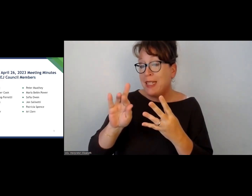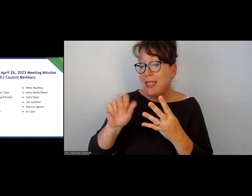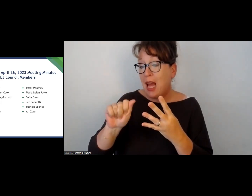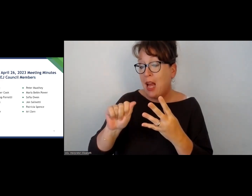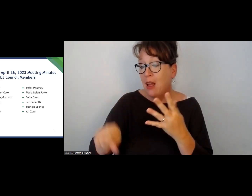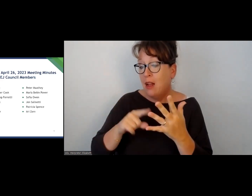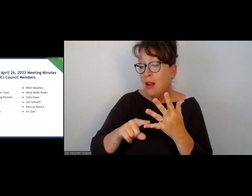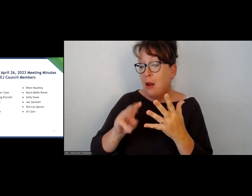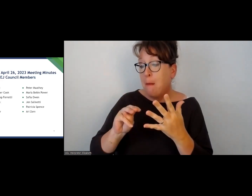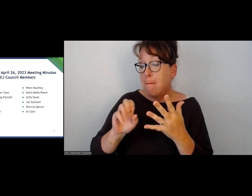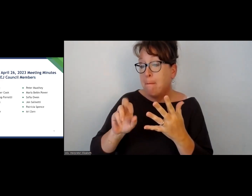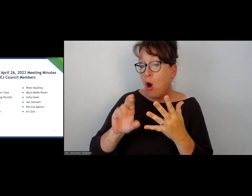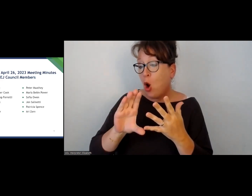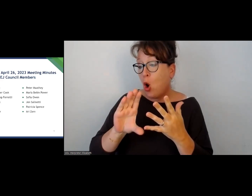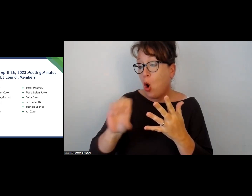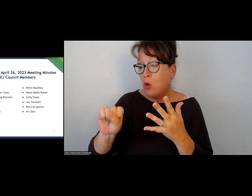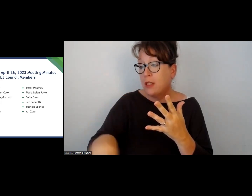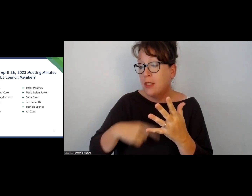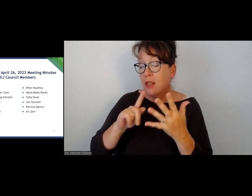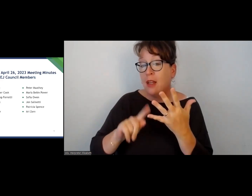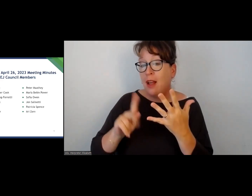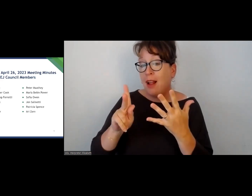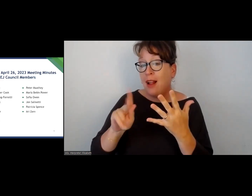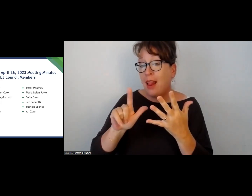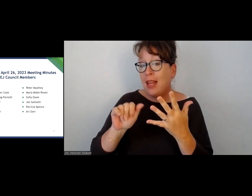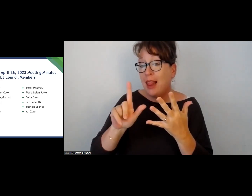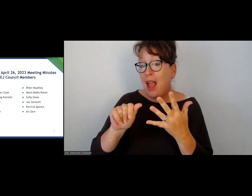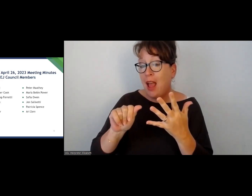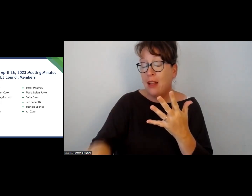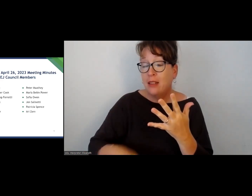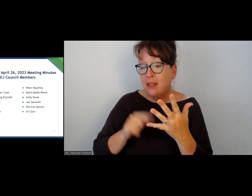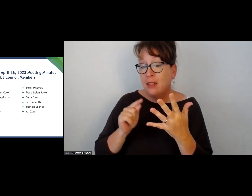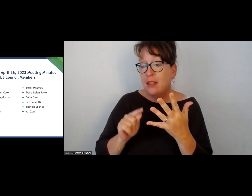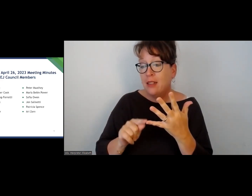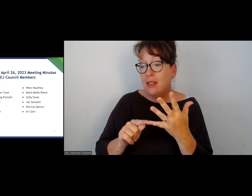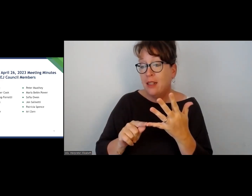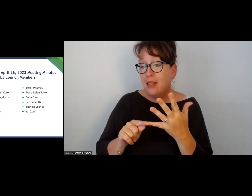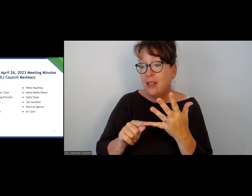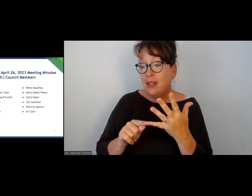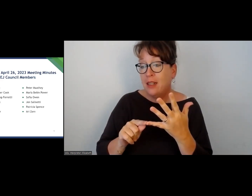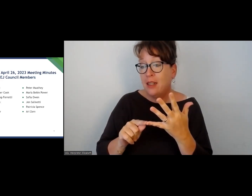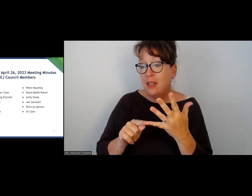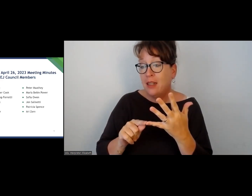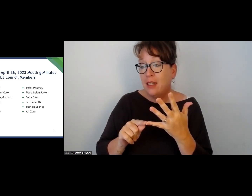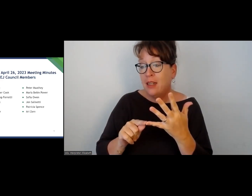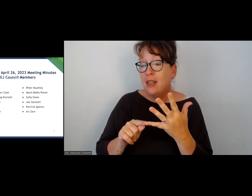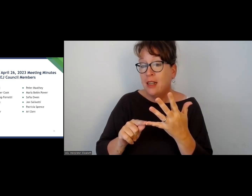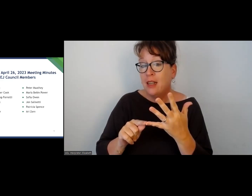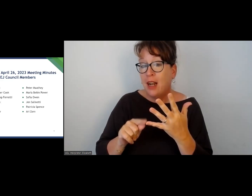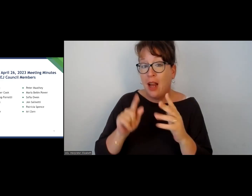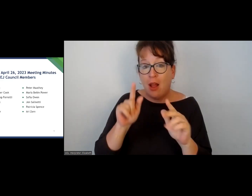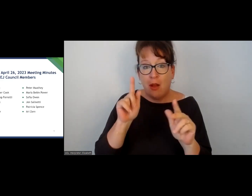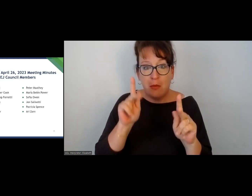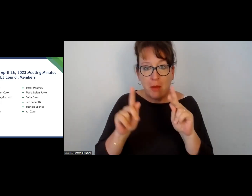Marcos is raising his hand on camera. Kalila is raising her hand on camera. Oh, people keep turning